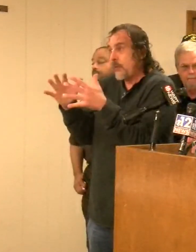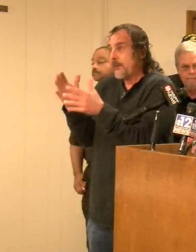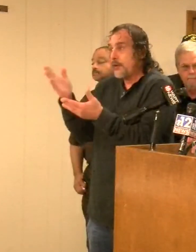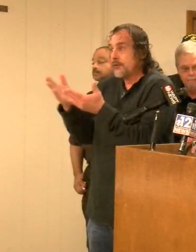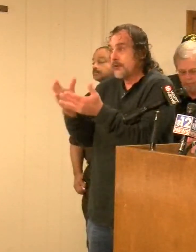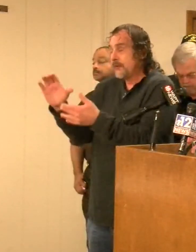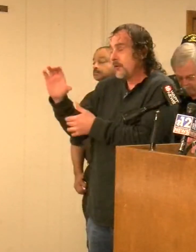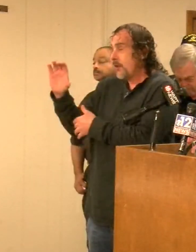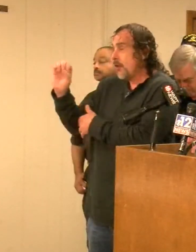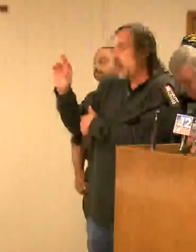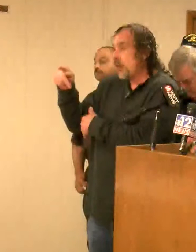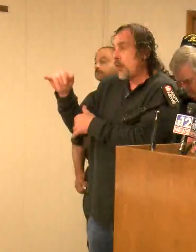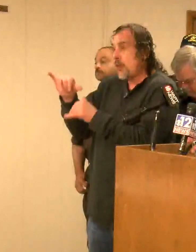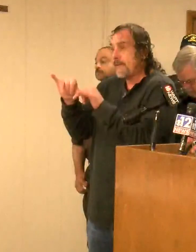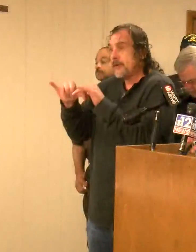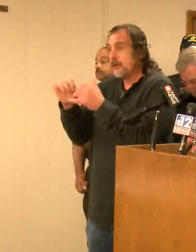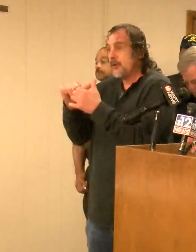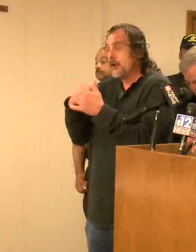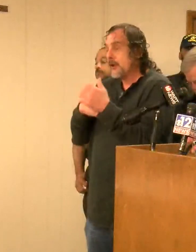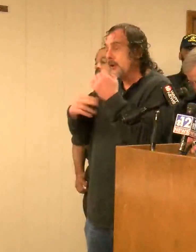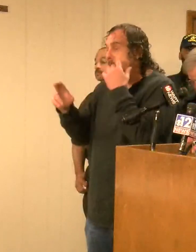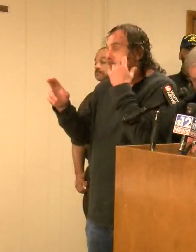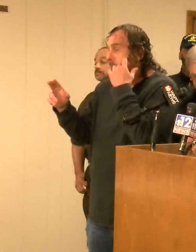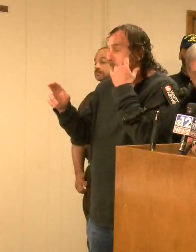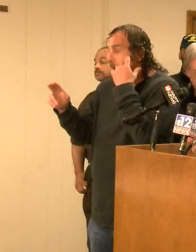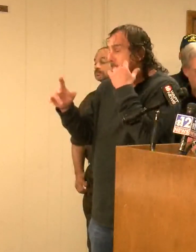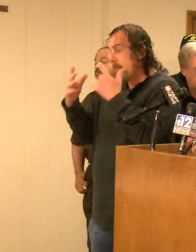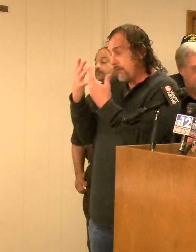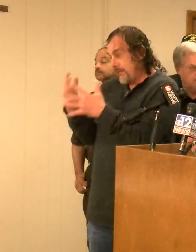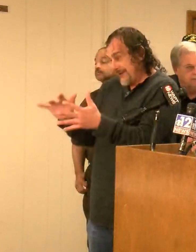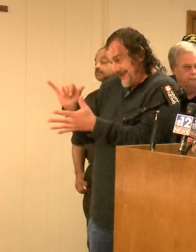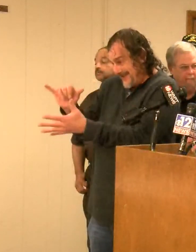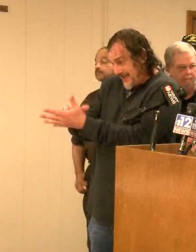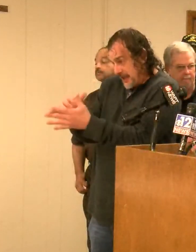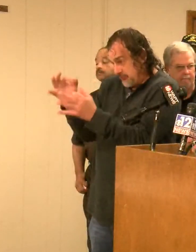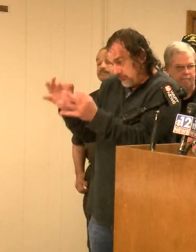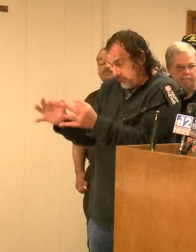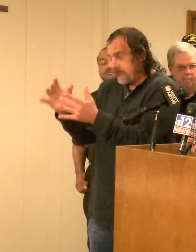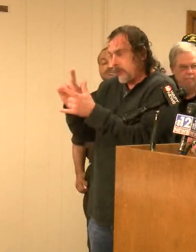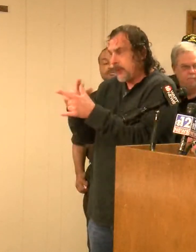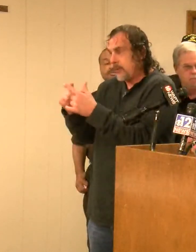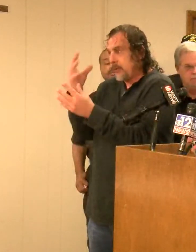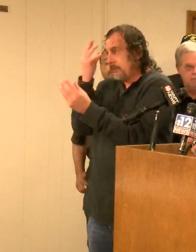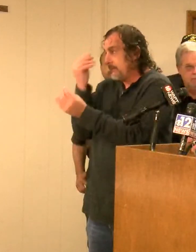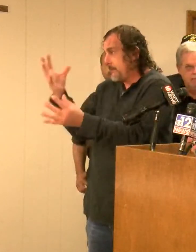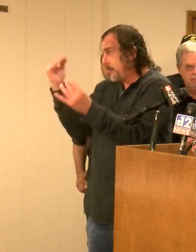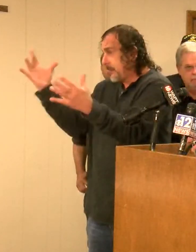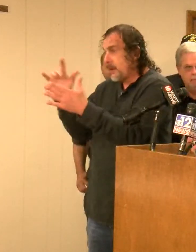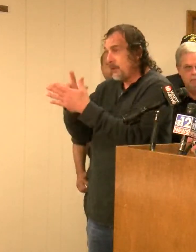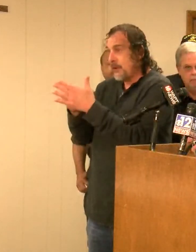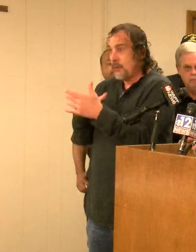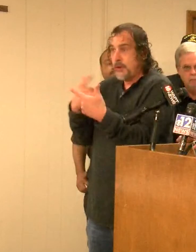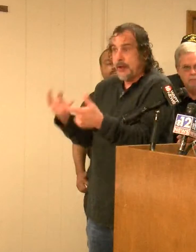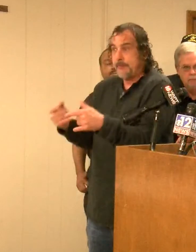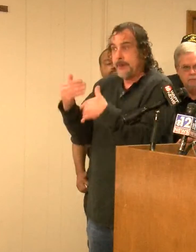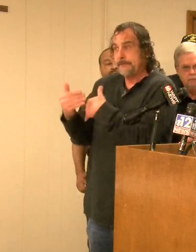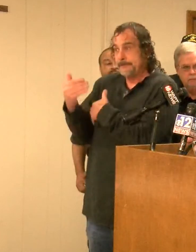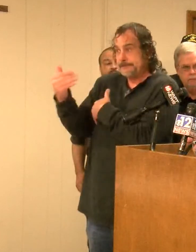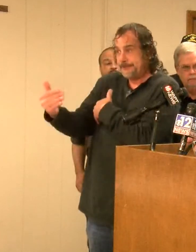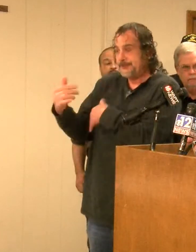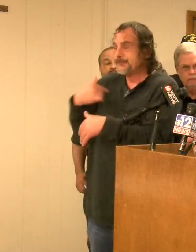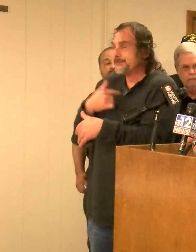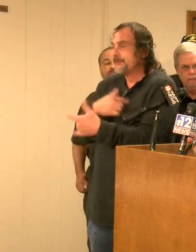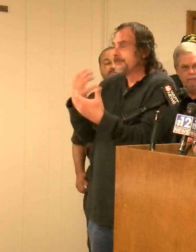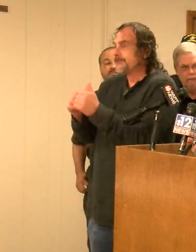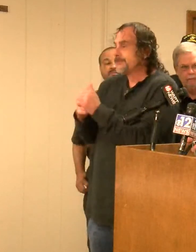Corps of Engineers, USGS, etc., and then we'll make further decisions and further announcements about what we're going to do. We want to